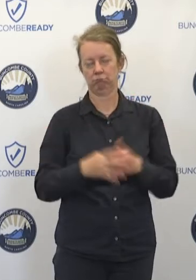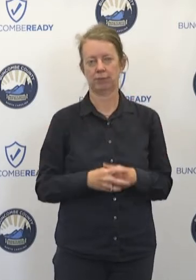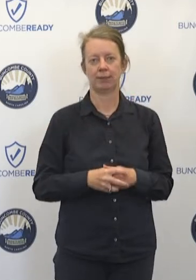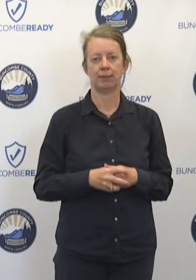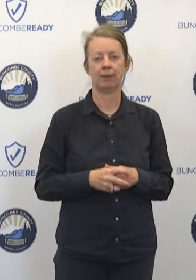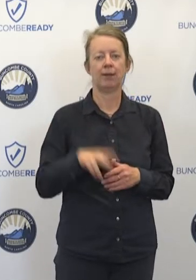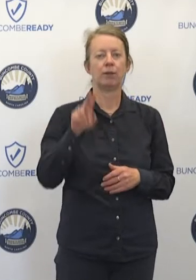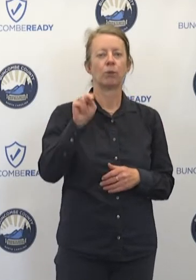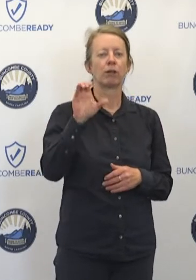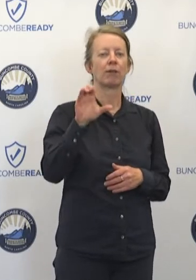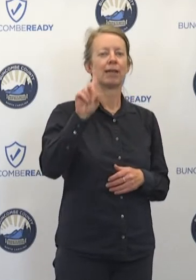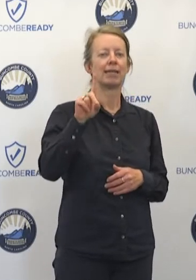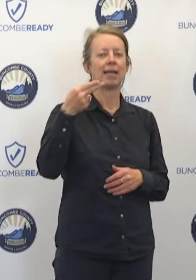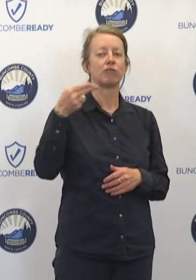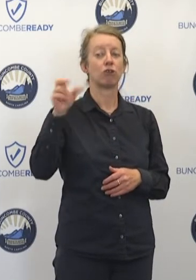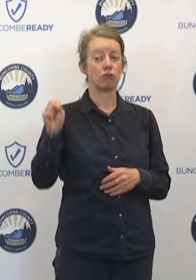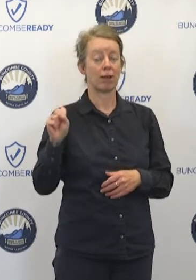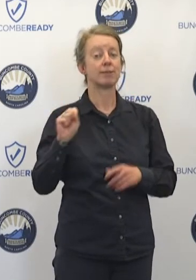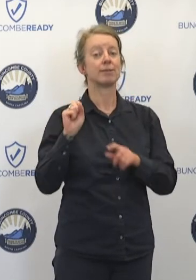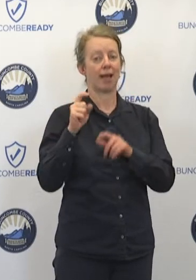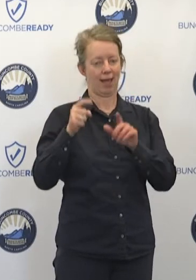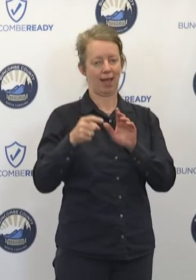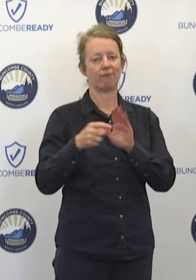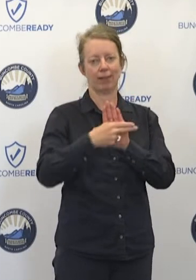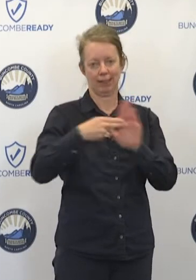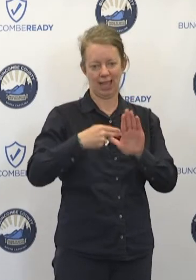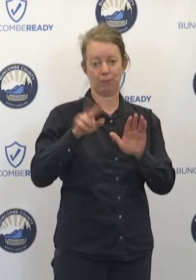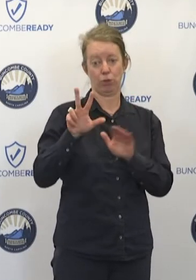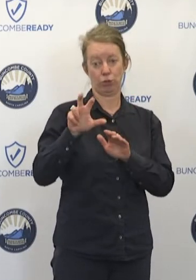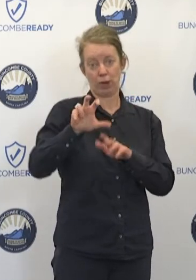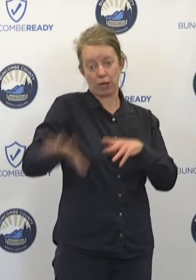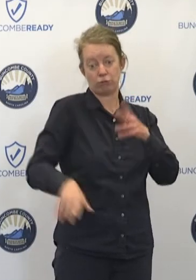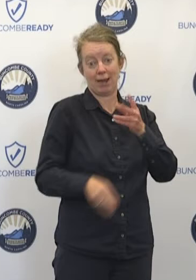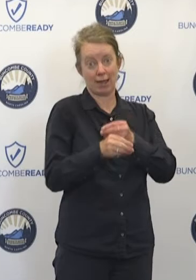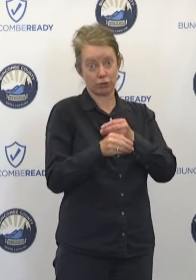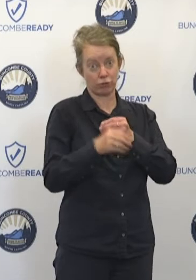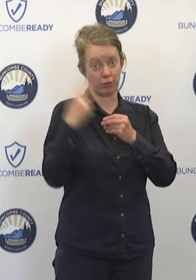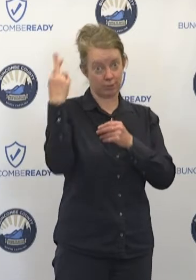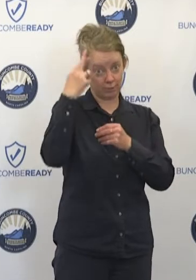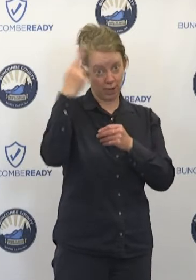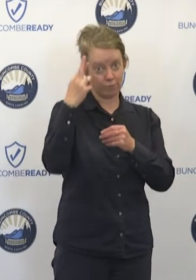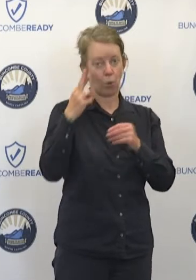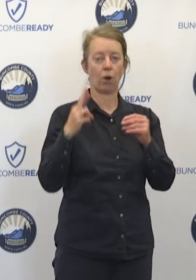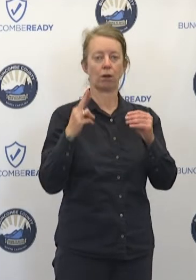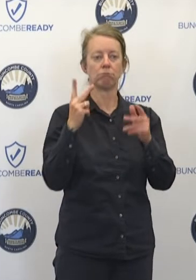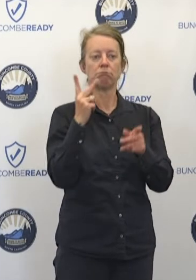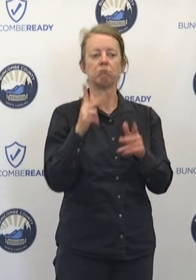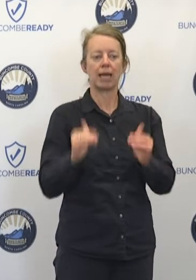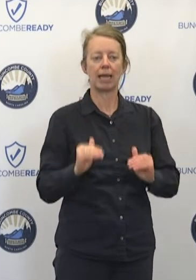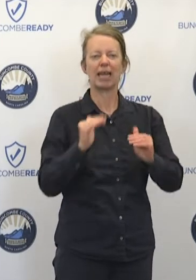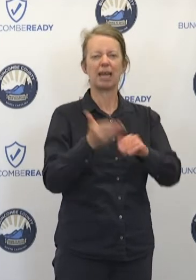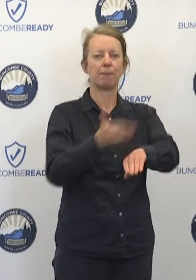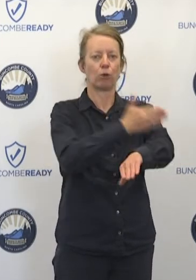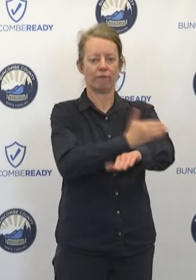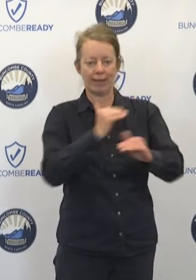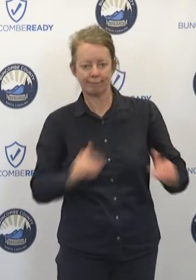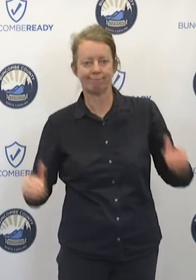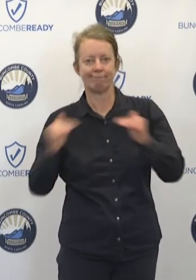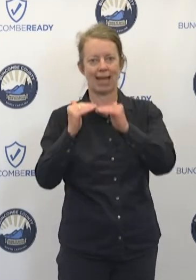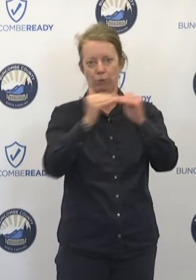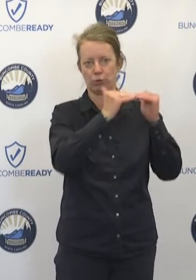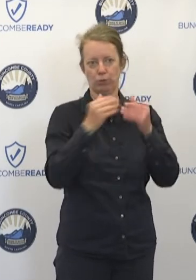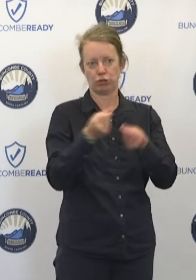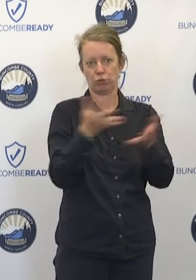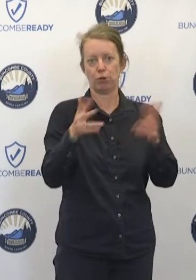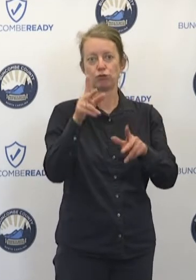North Carolina DHHS allocated equity bumps for the purposes of improving the equitable distribution of vaccine to marginalized